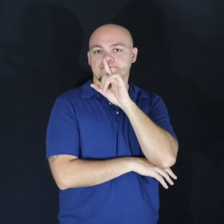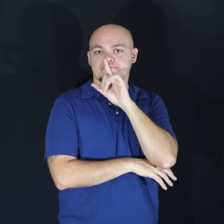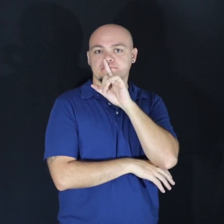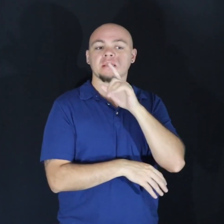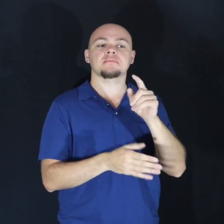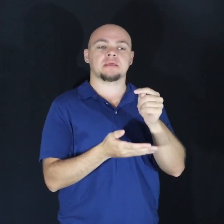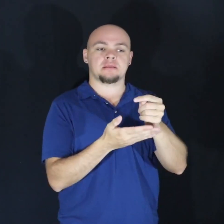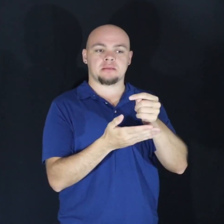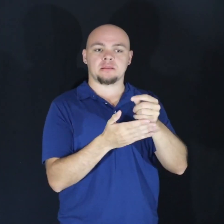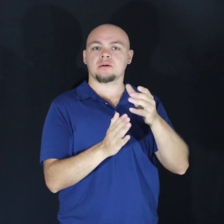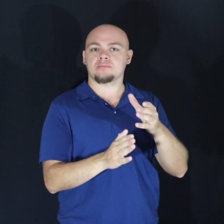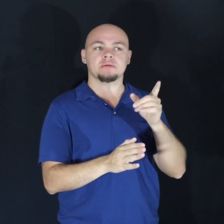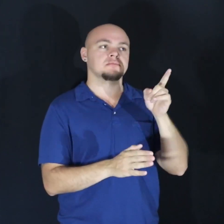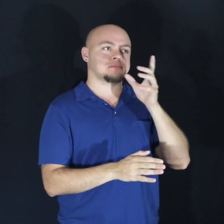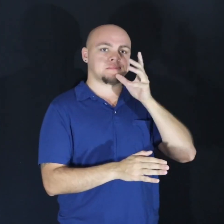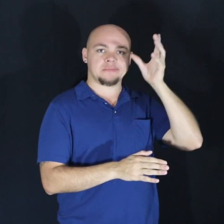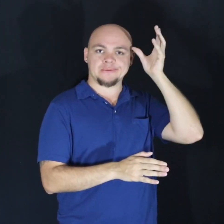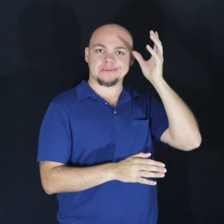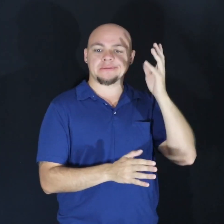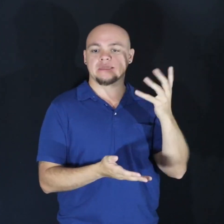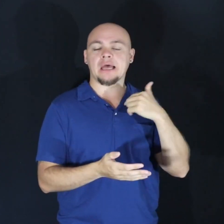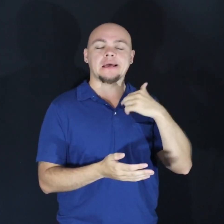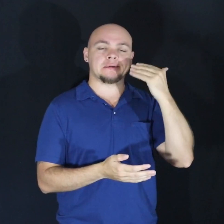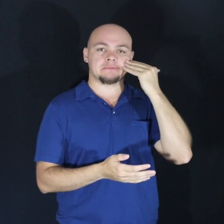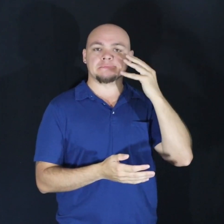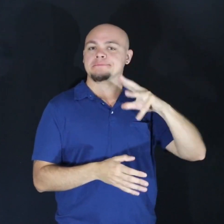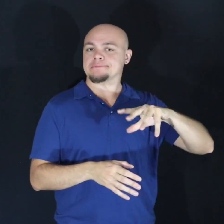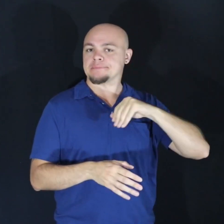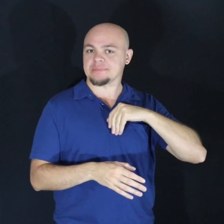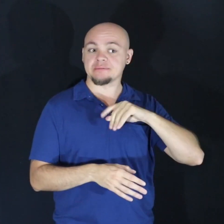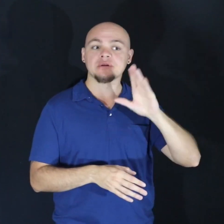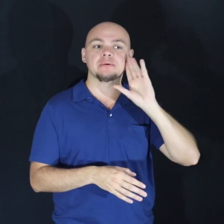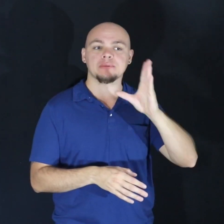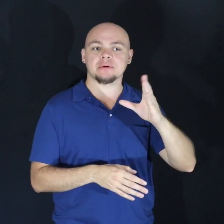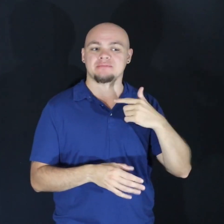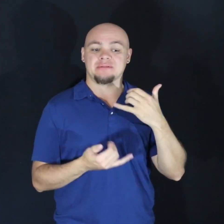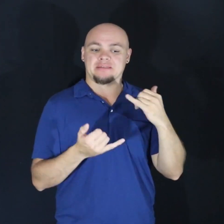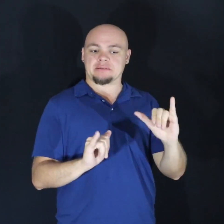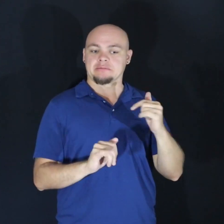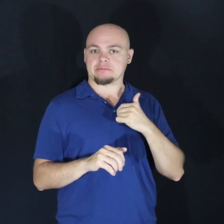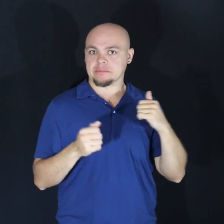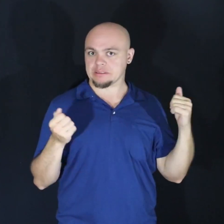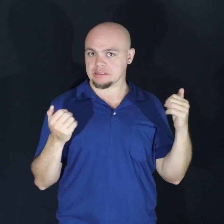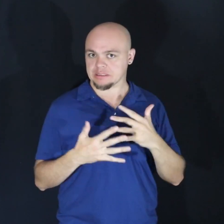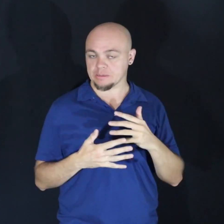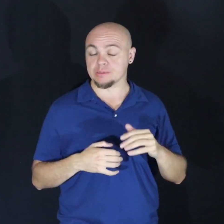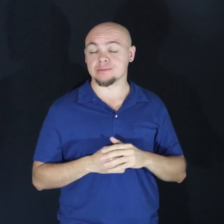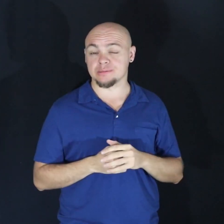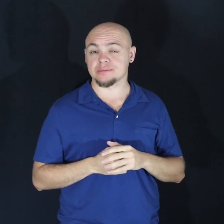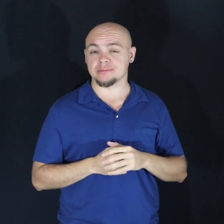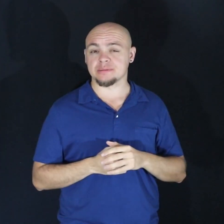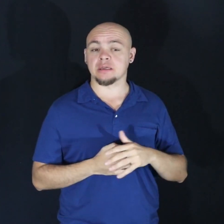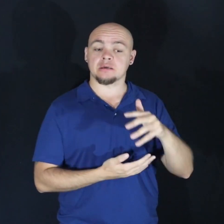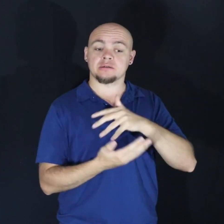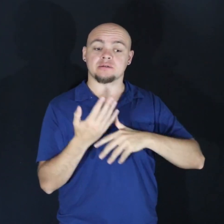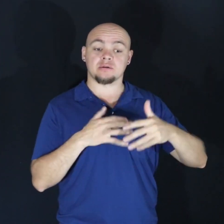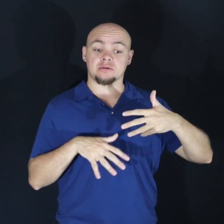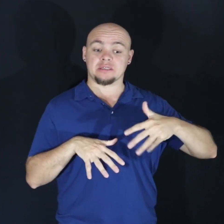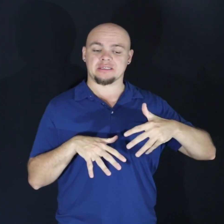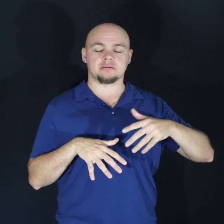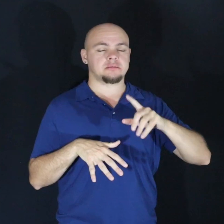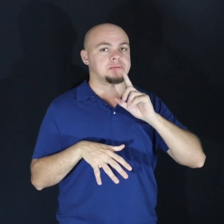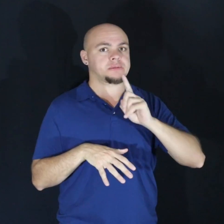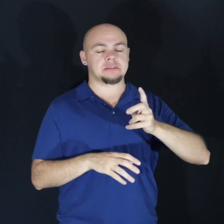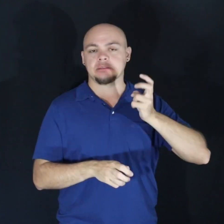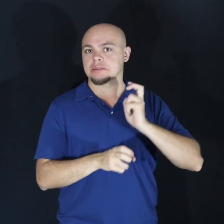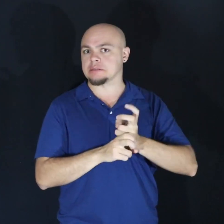therapist and my parents. I knew that they were going to accept it, but I was still scared. Social anxiety is one of the hardest